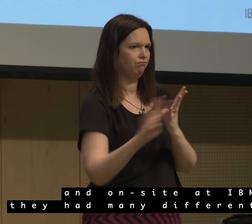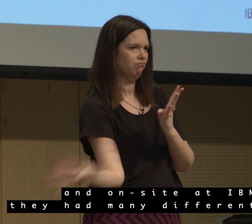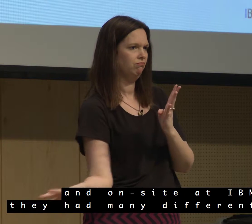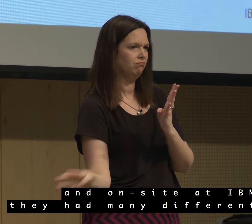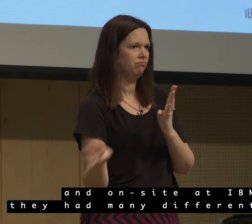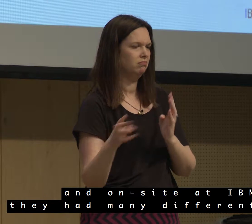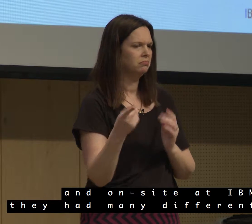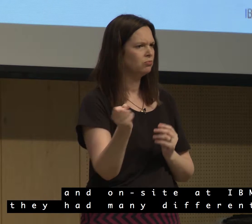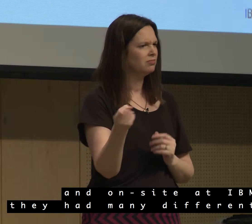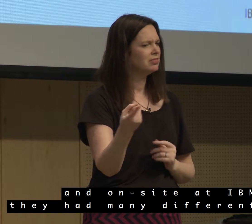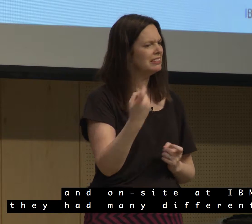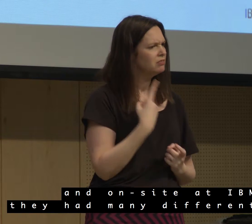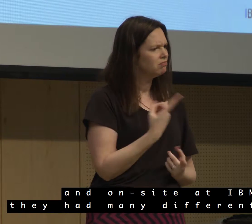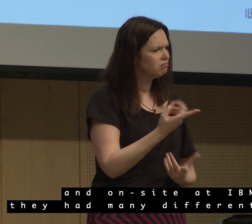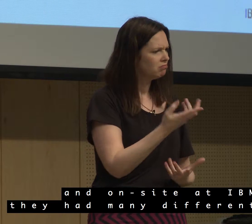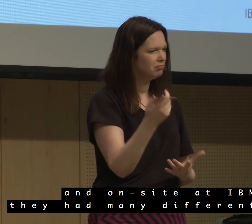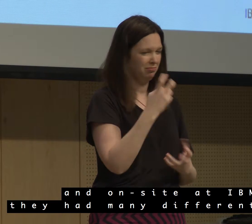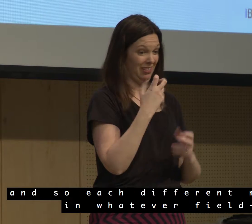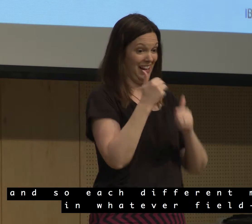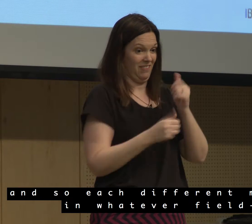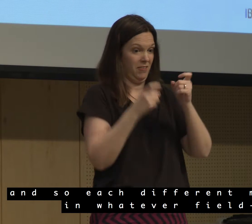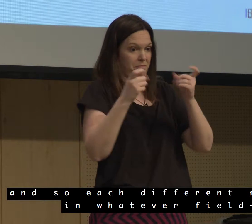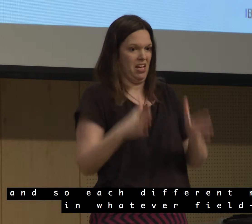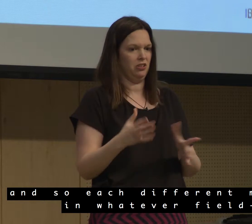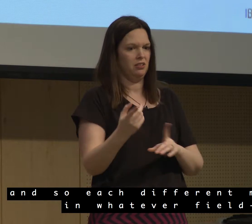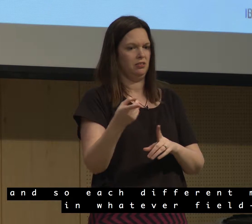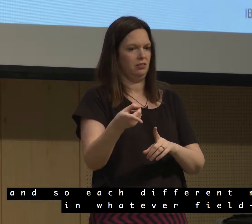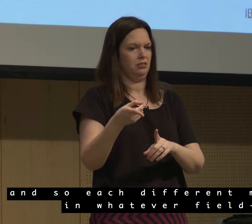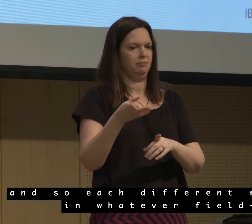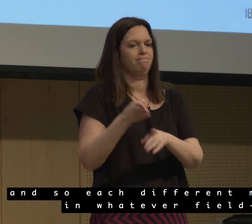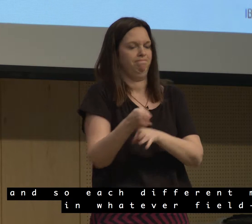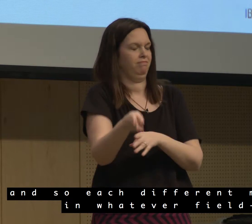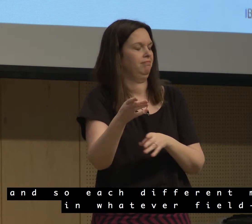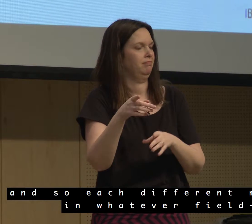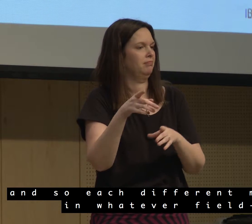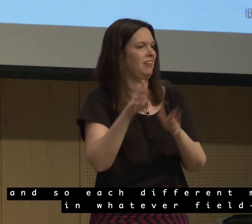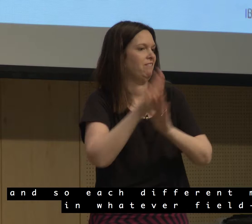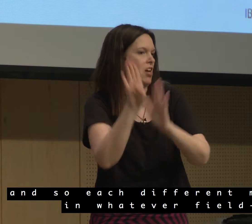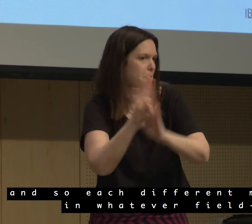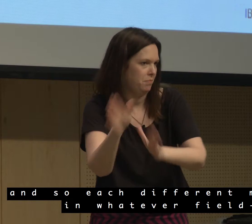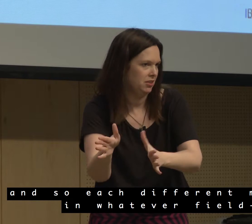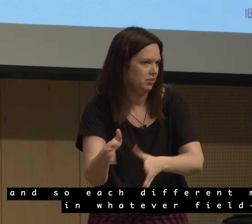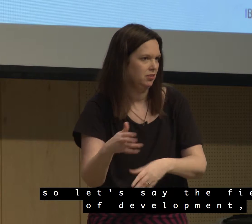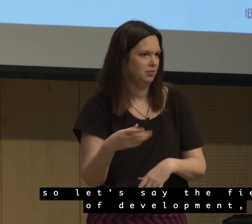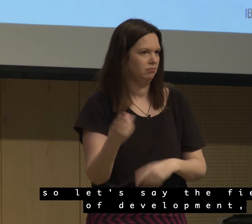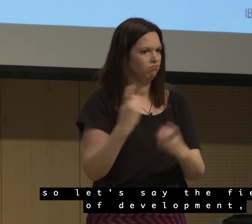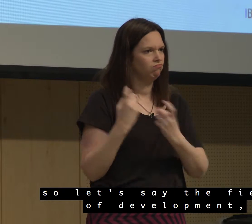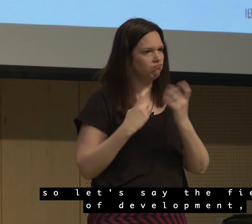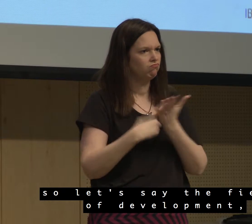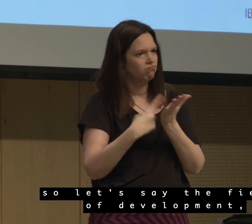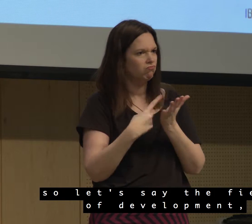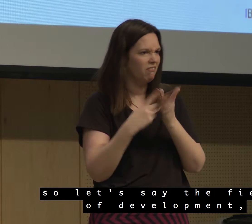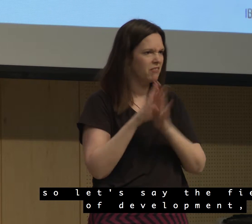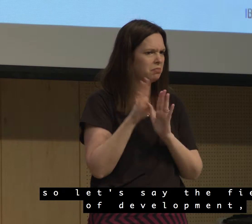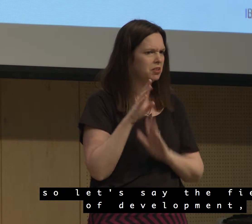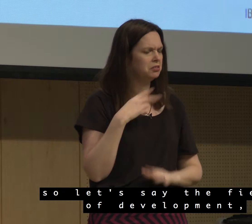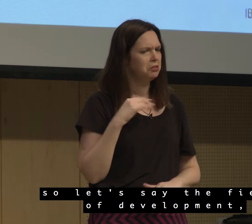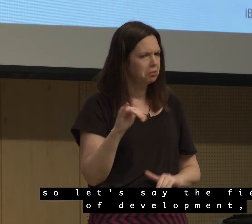on site at IBM, they had many different jobs. And so each different manager in whatever field, so let's say the field of development,